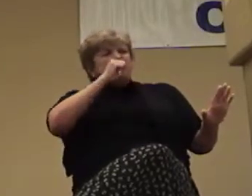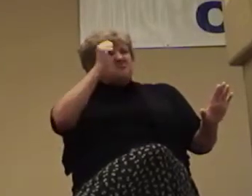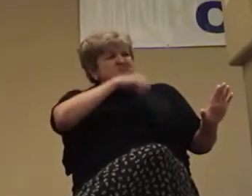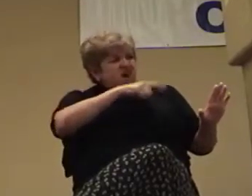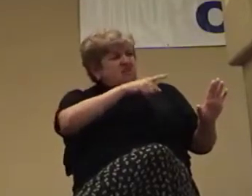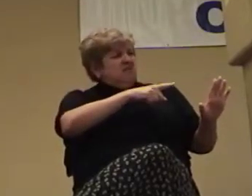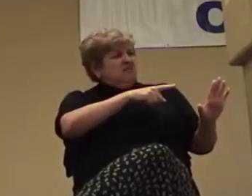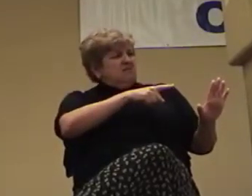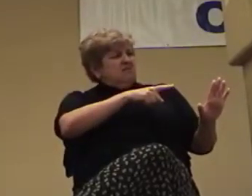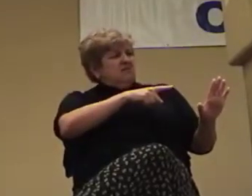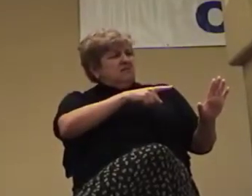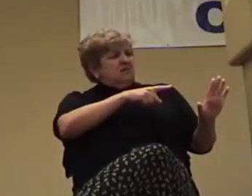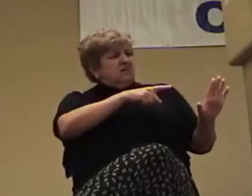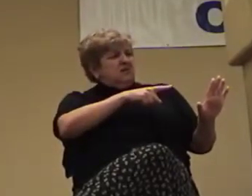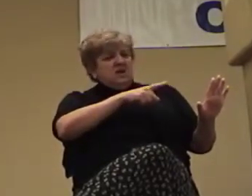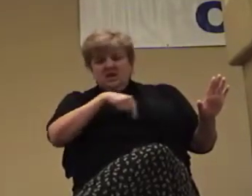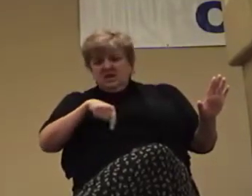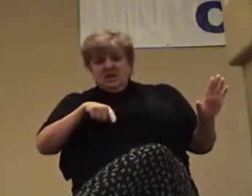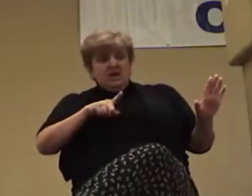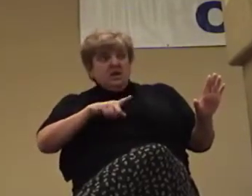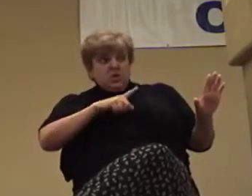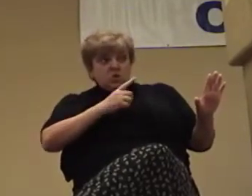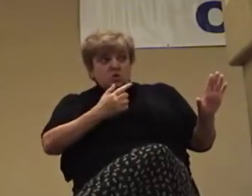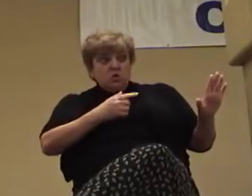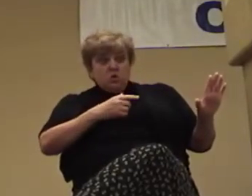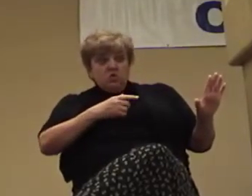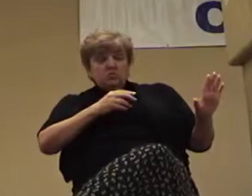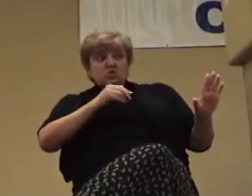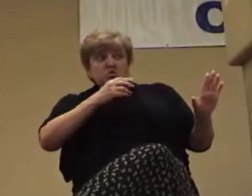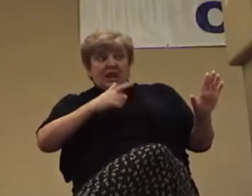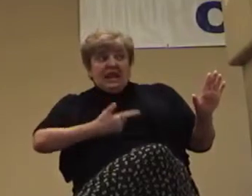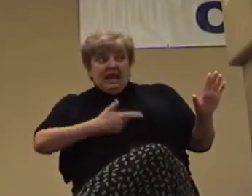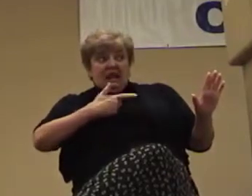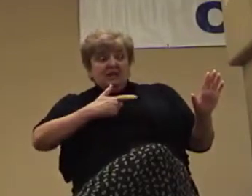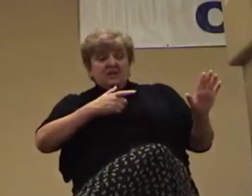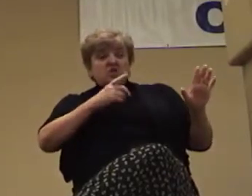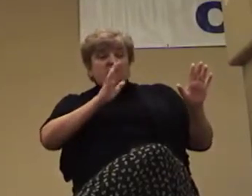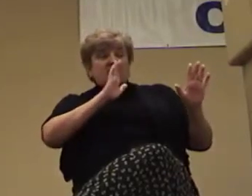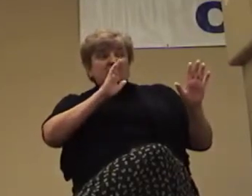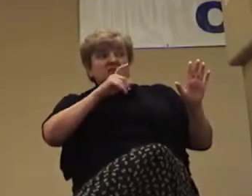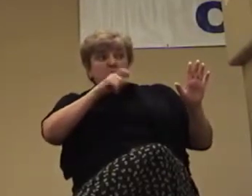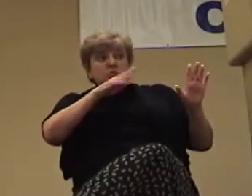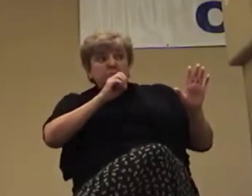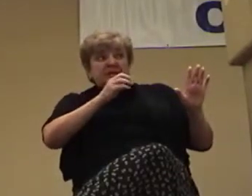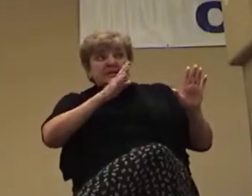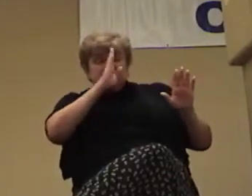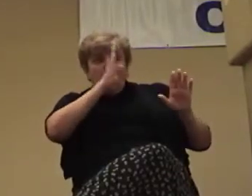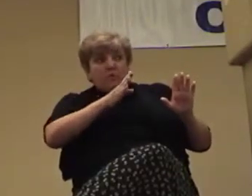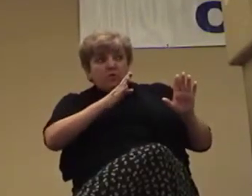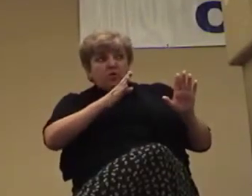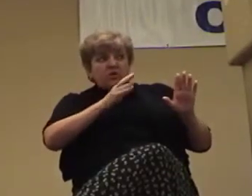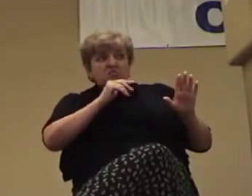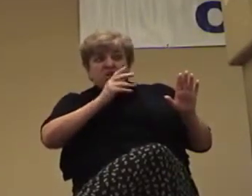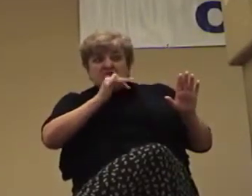I'm talking sober, but I'm living drunk. And I would say, no, I can't leave this relationship. That's my